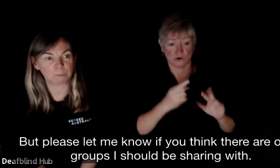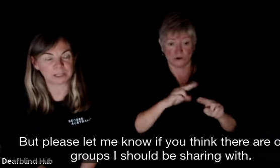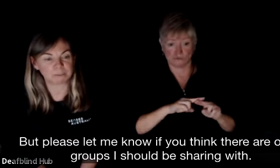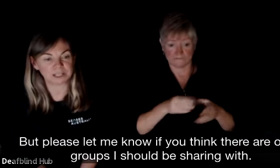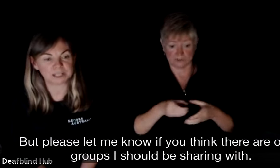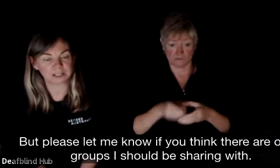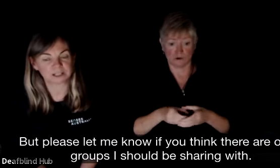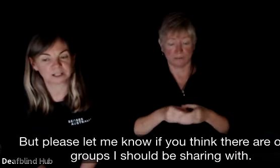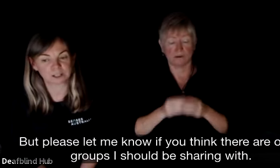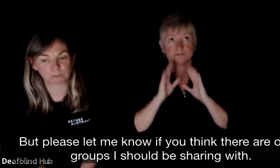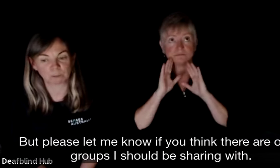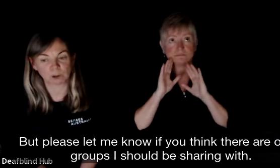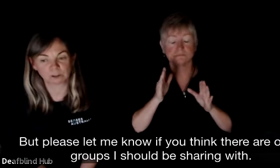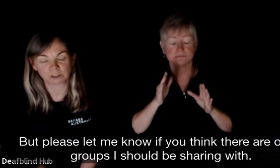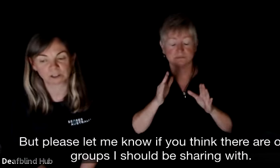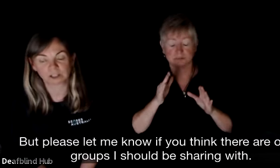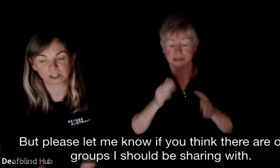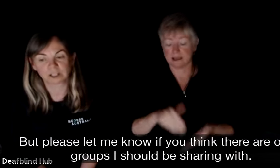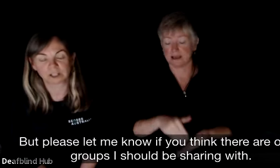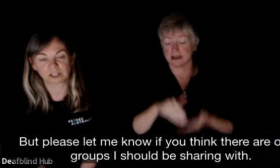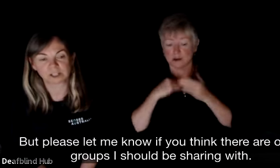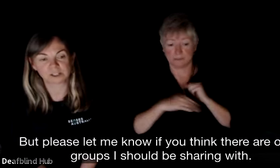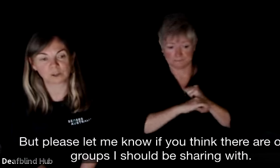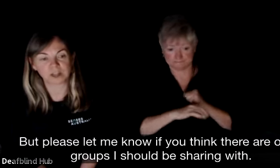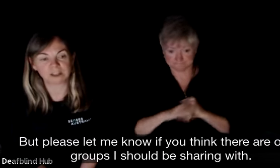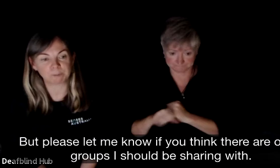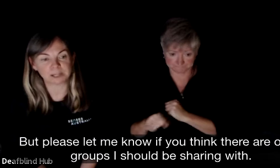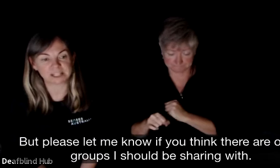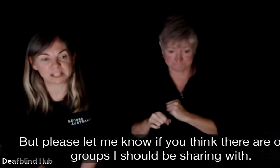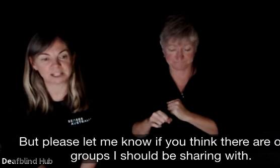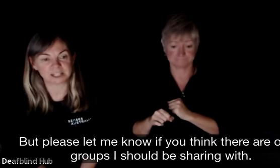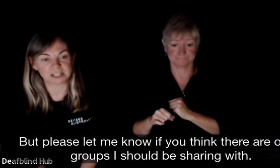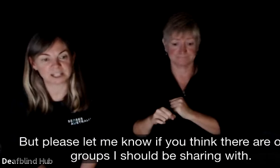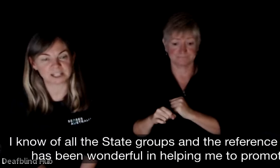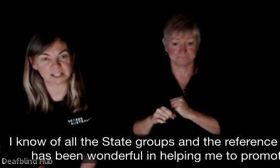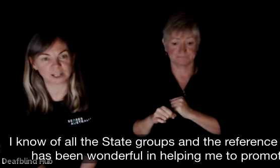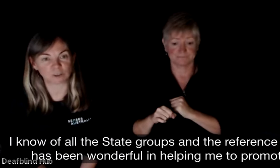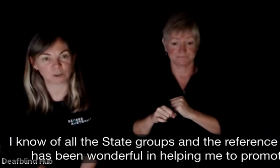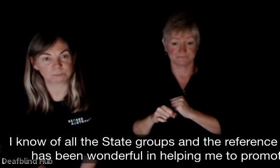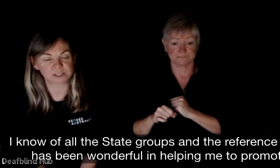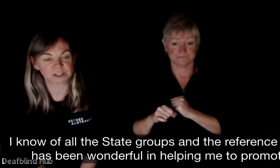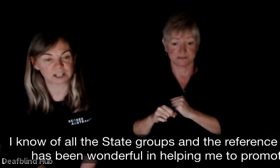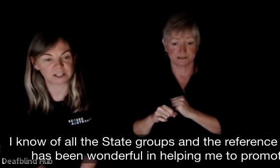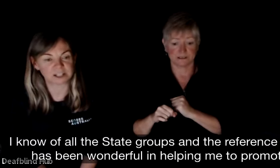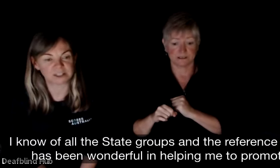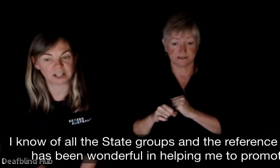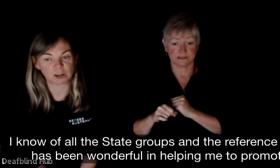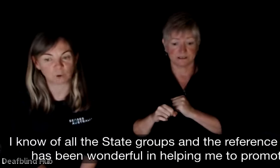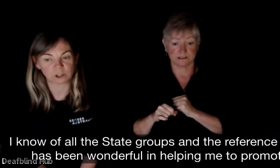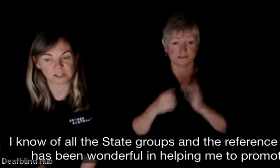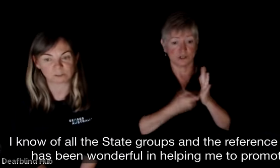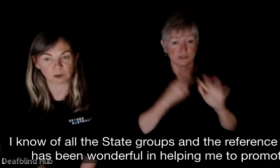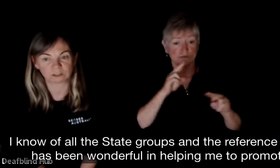in helping me to promote. So they've been sending it to their state groups and to